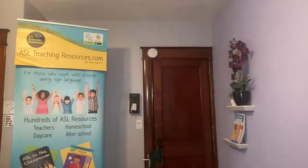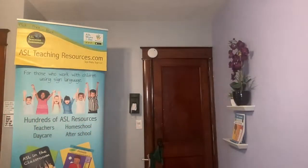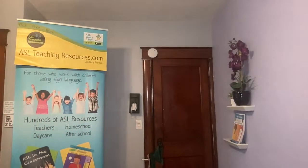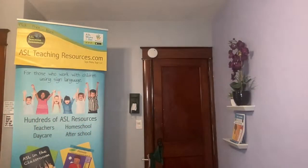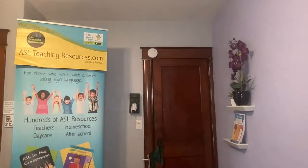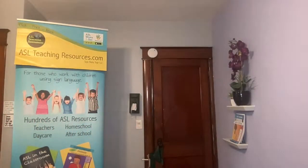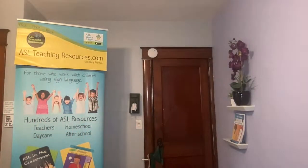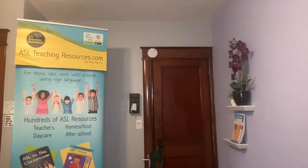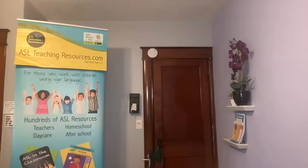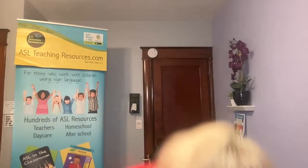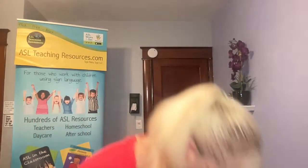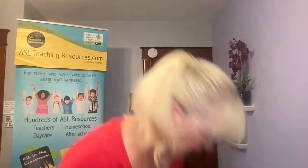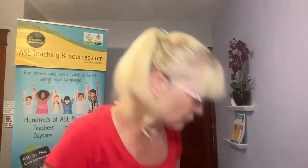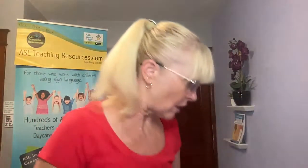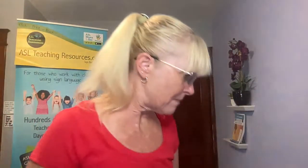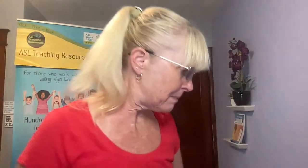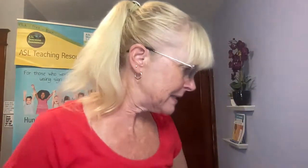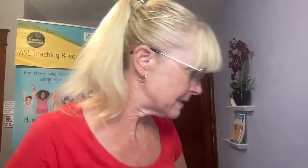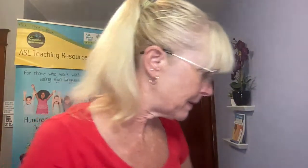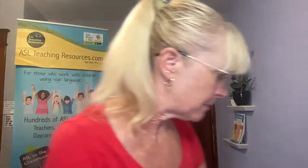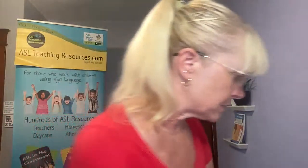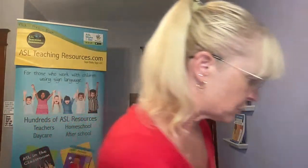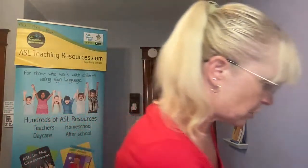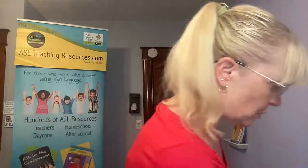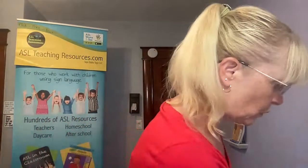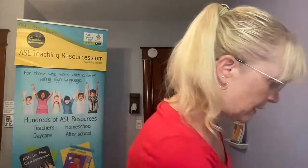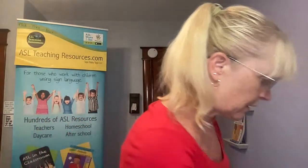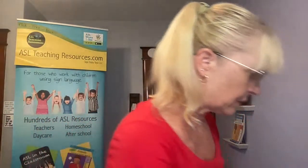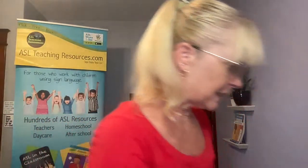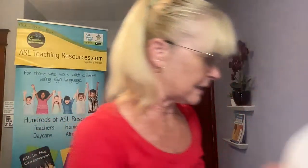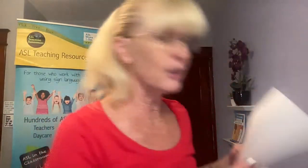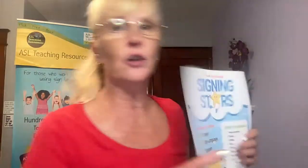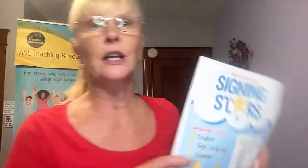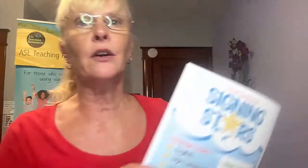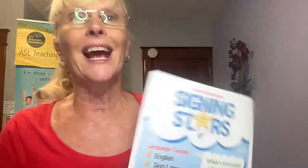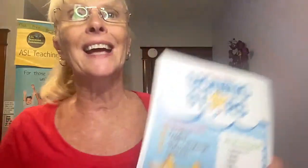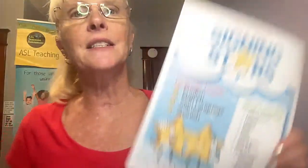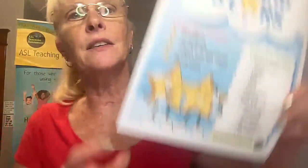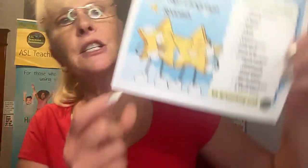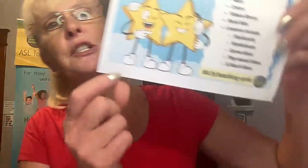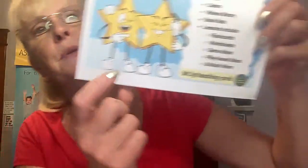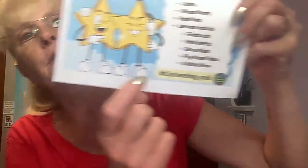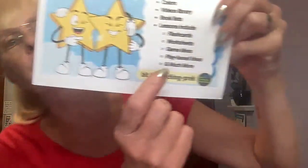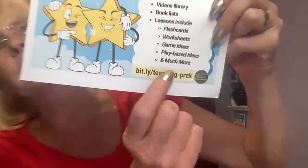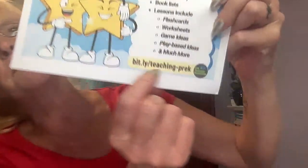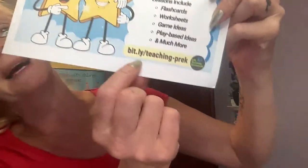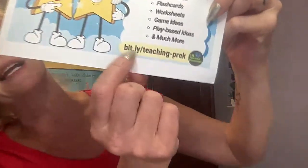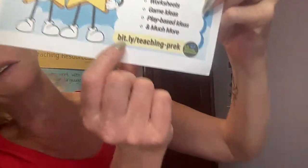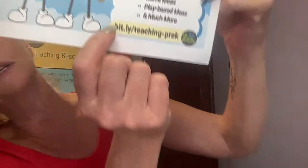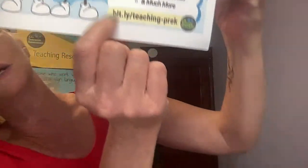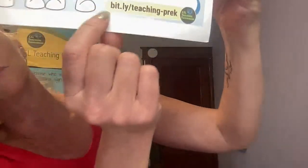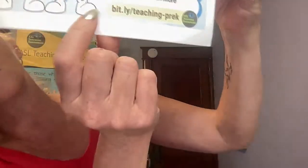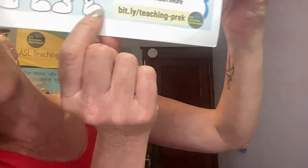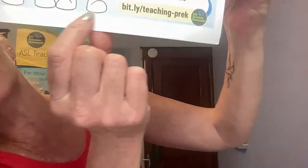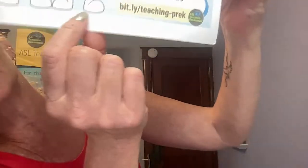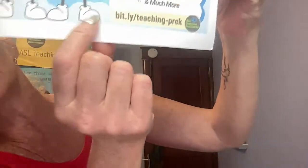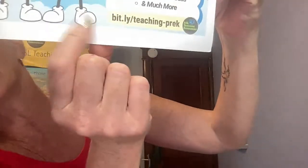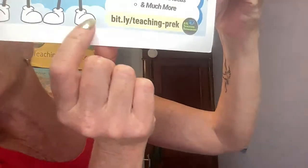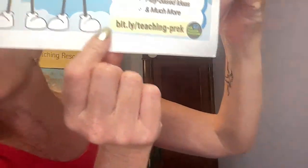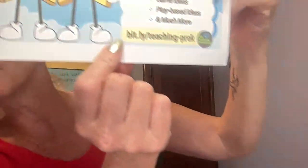So I dropped my piece of paper to show you where to go get it. You're going to go to ASL Teaching Resources, but here is a quick link to get there.